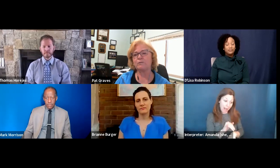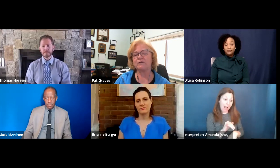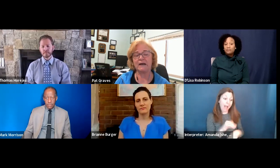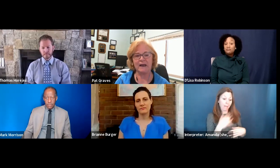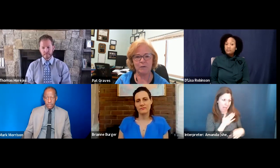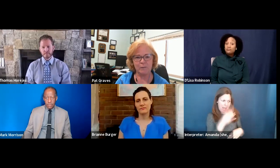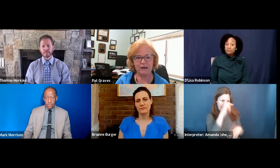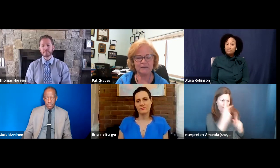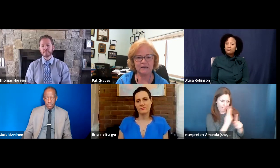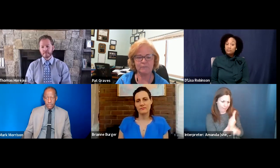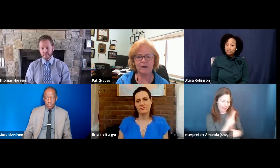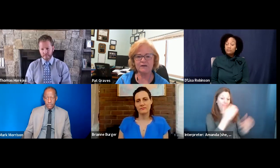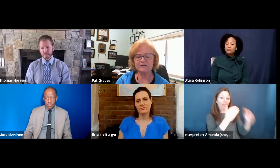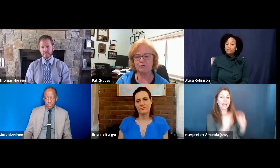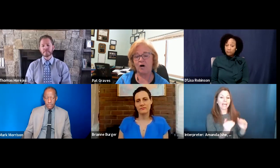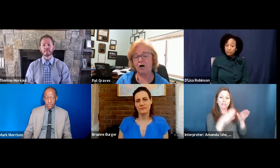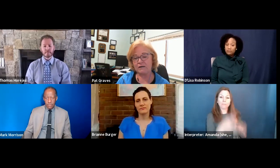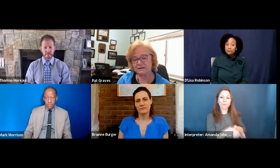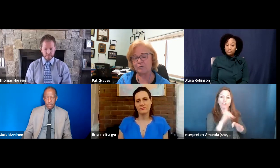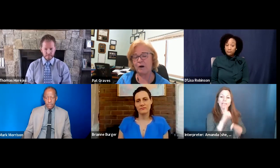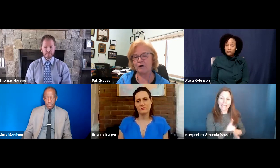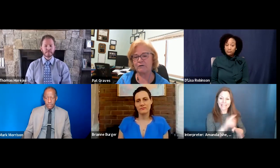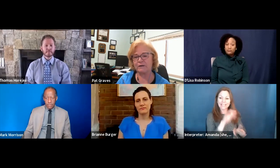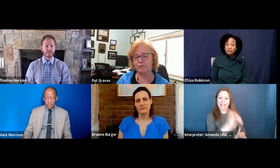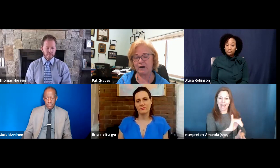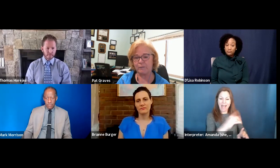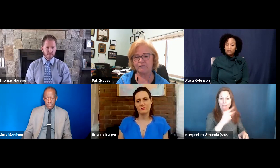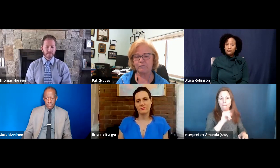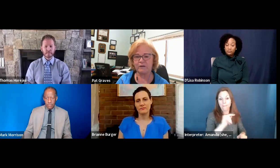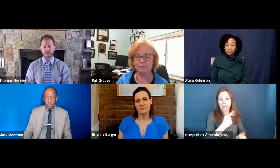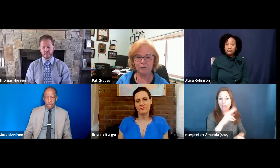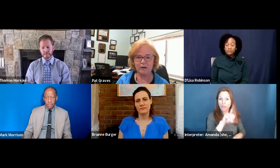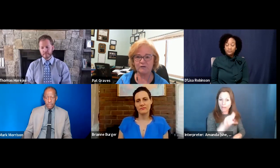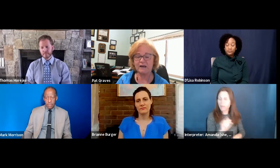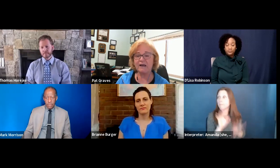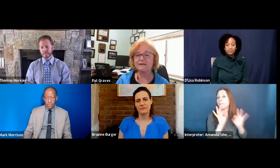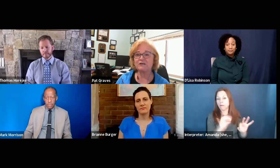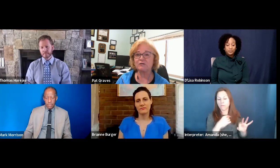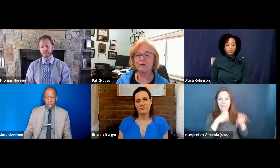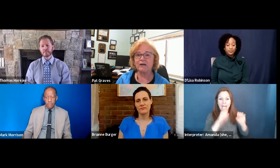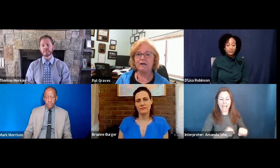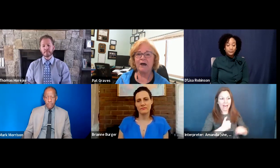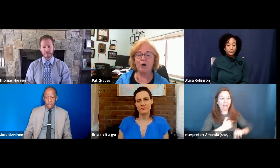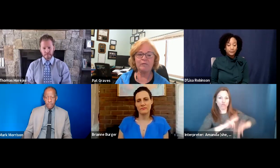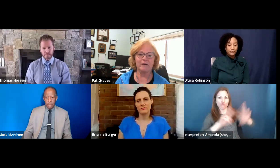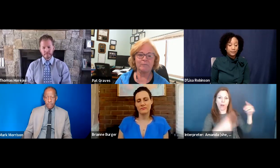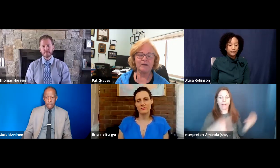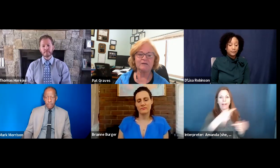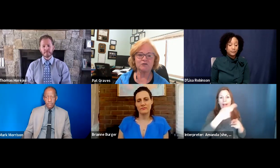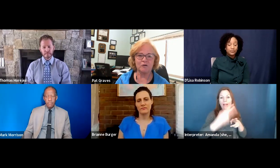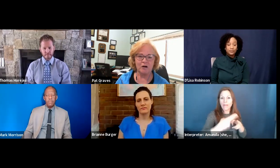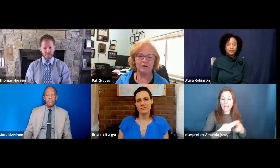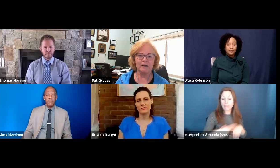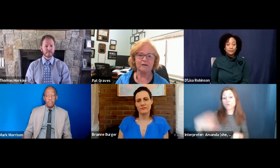we're able to put the name up ahead of time. So also part of the prep with employers is to help them